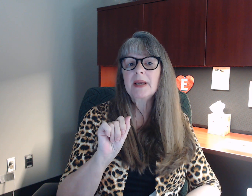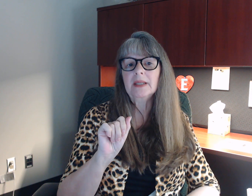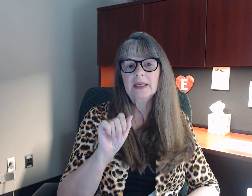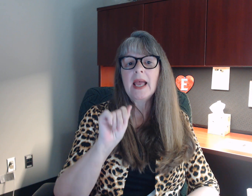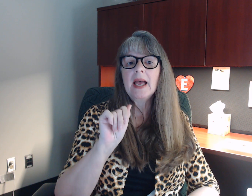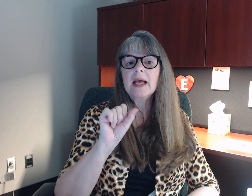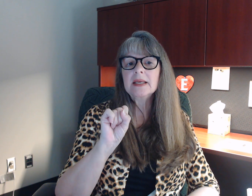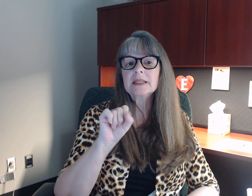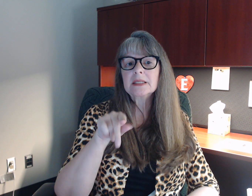it